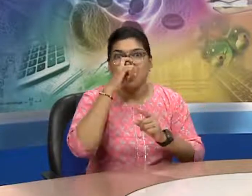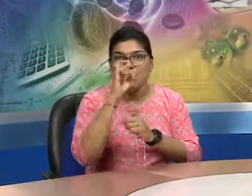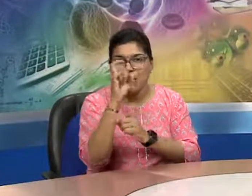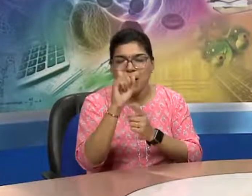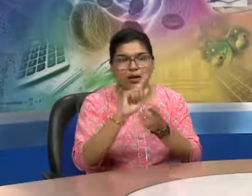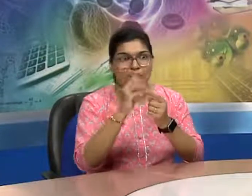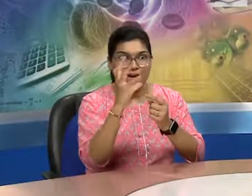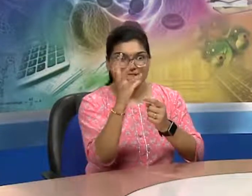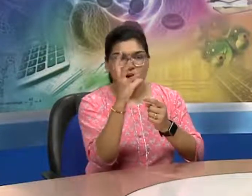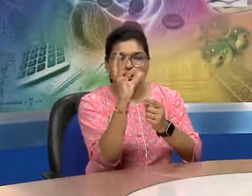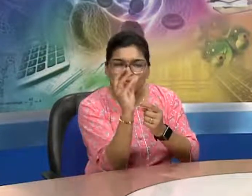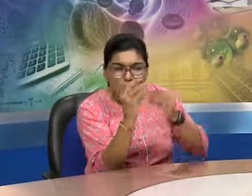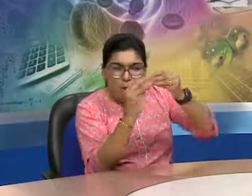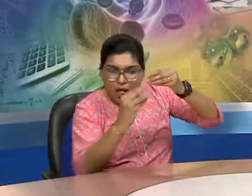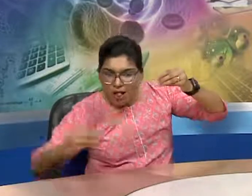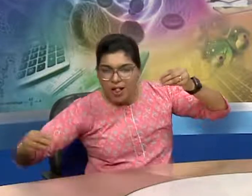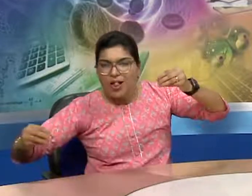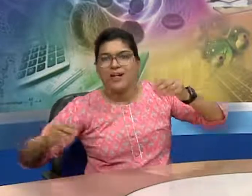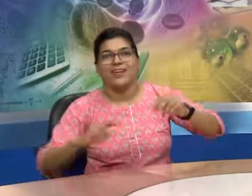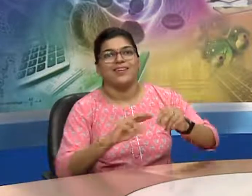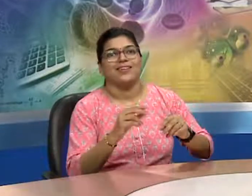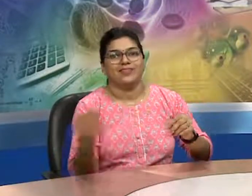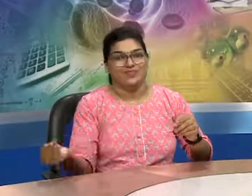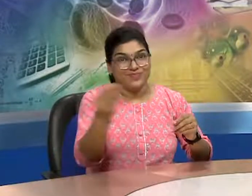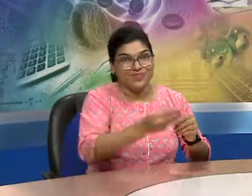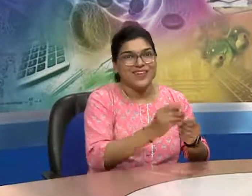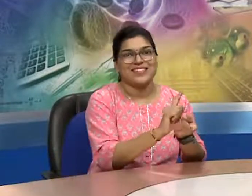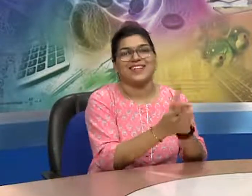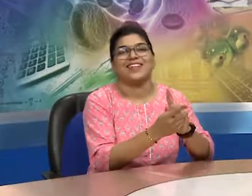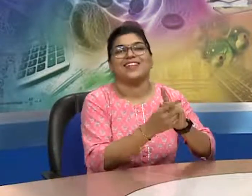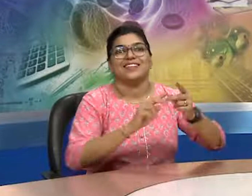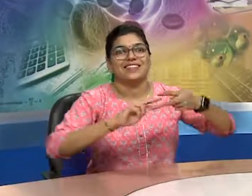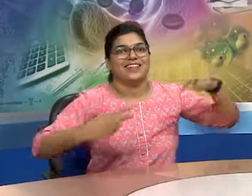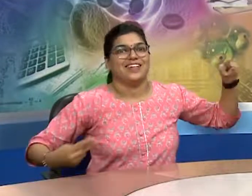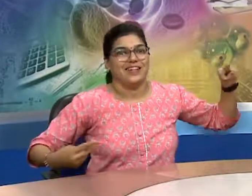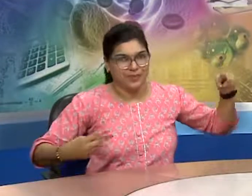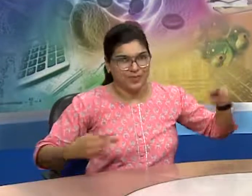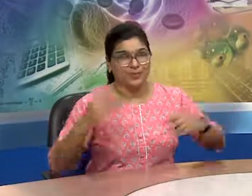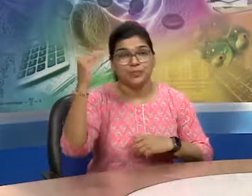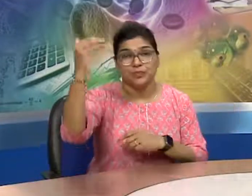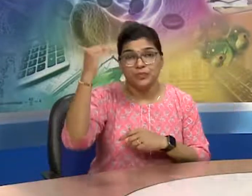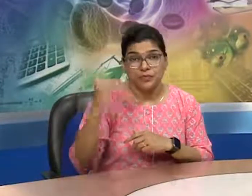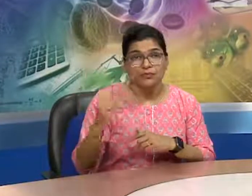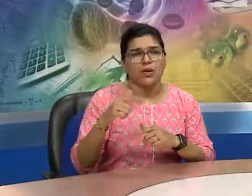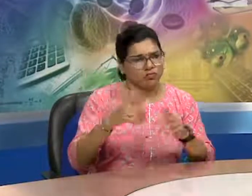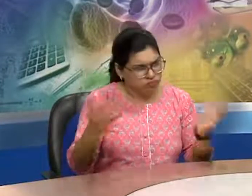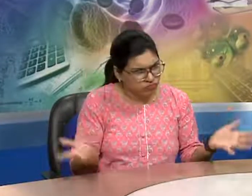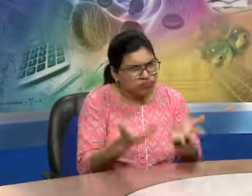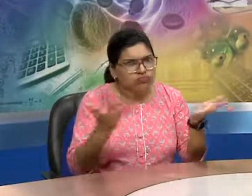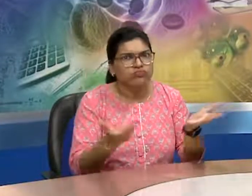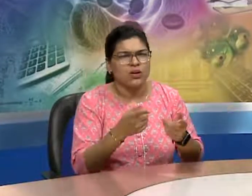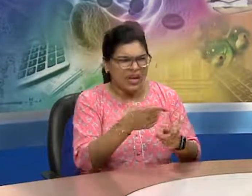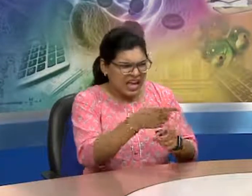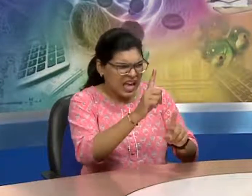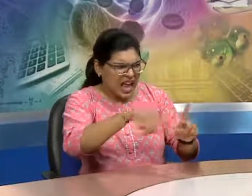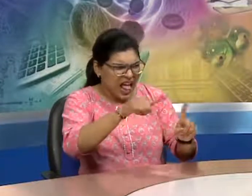And competition and natural selection determines as to which variation will succeed